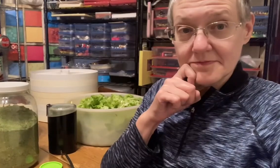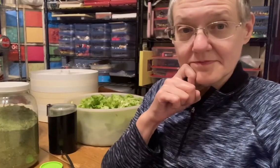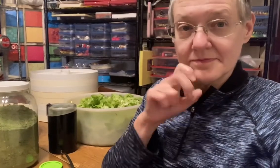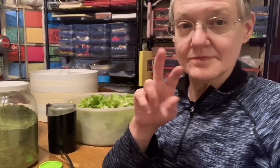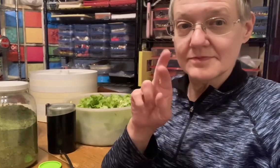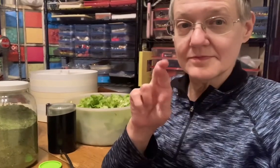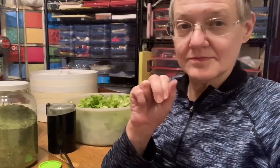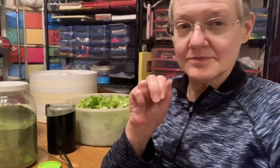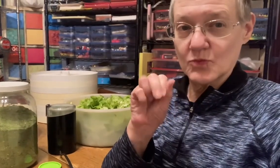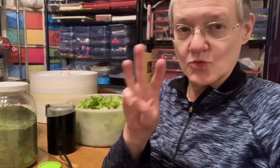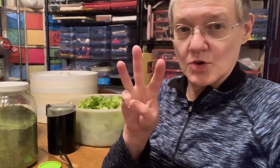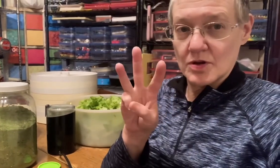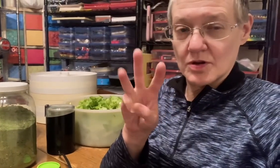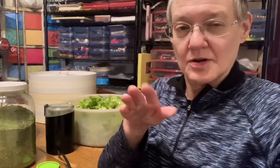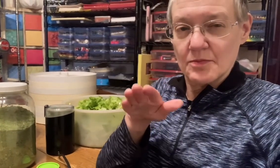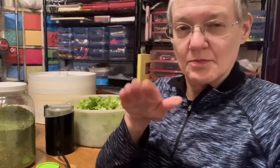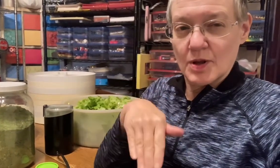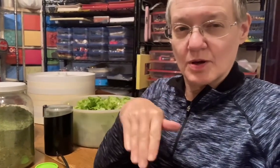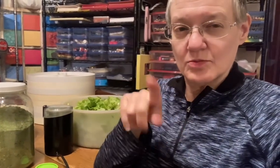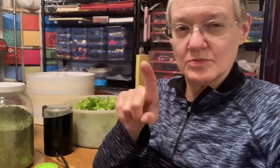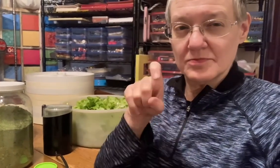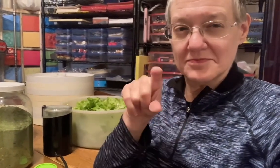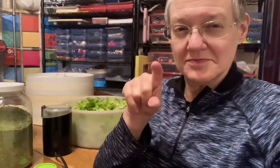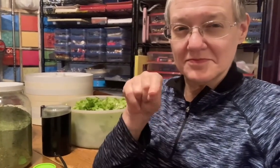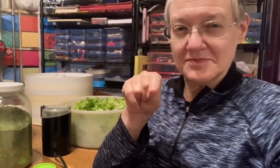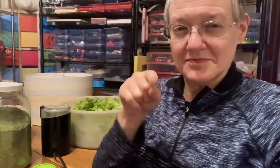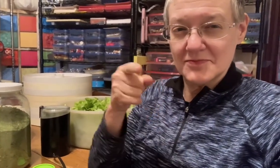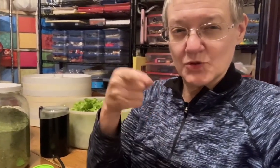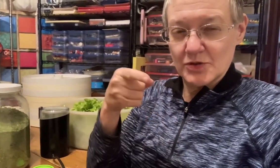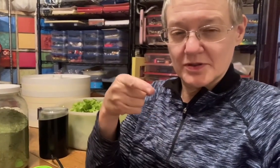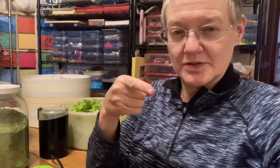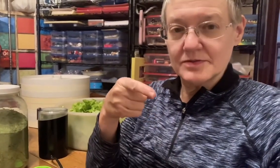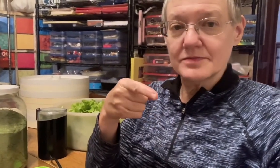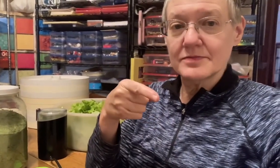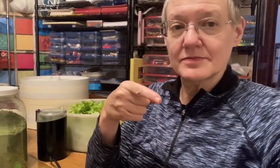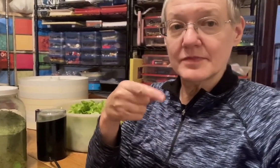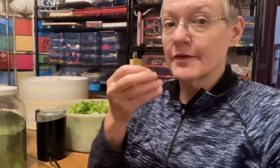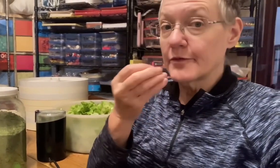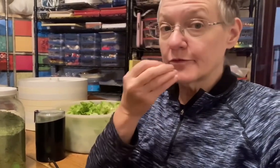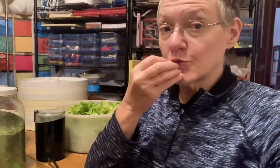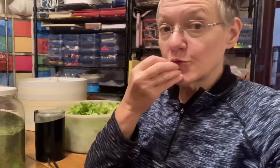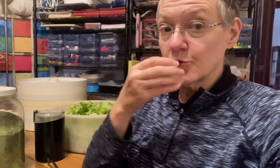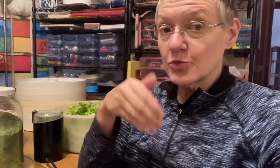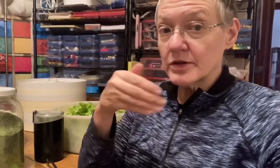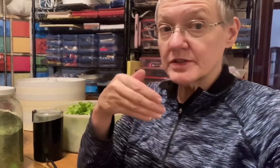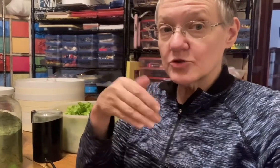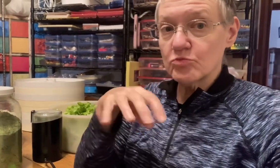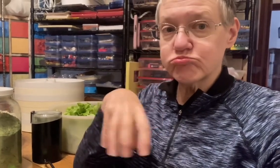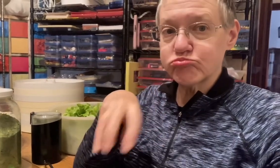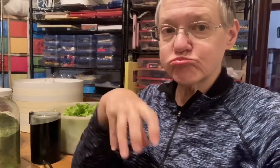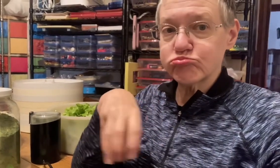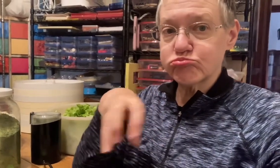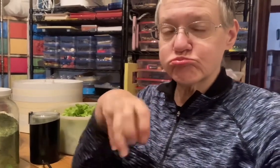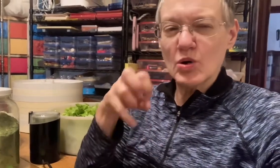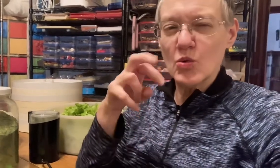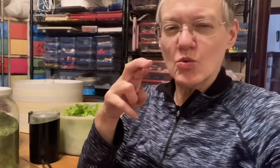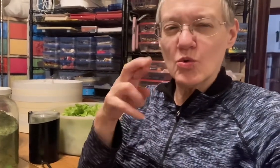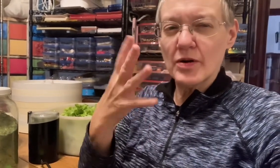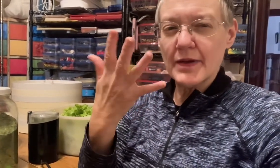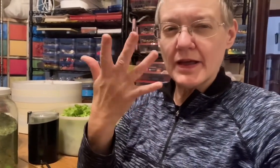So I dry them raw, about 120 degrees or less. And then I grind them up in a food